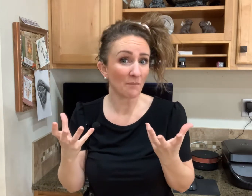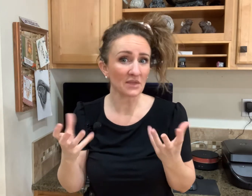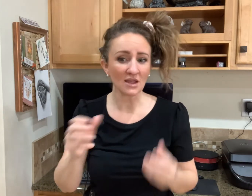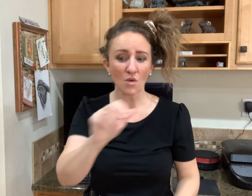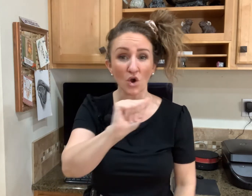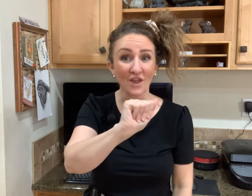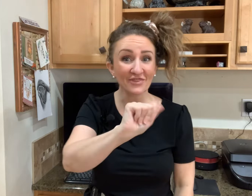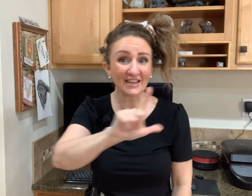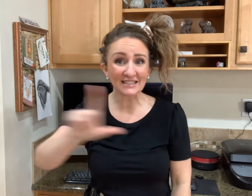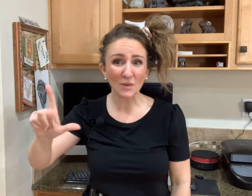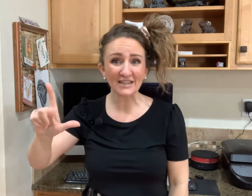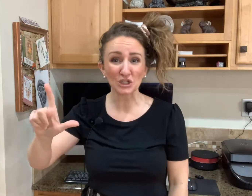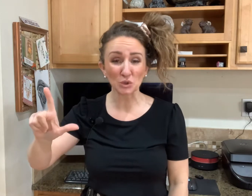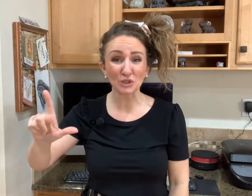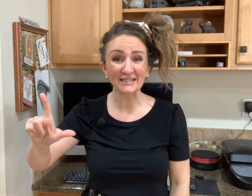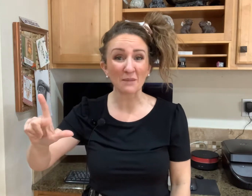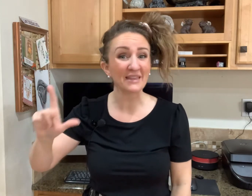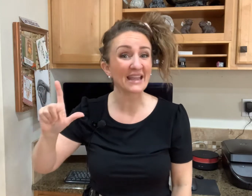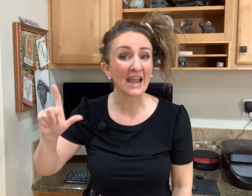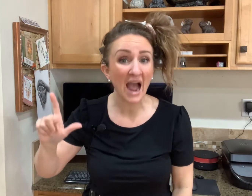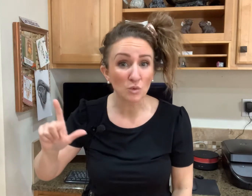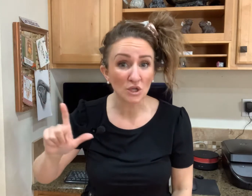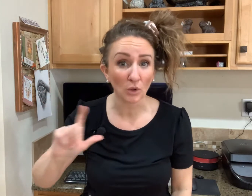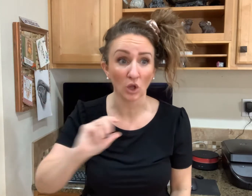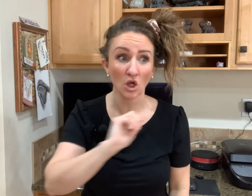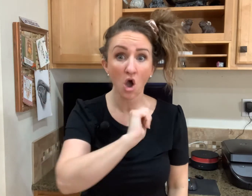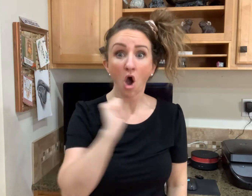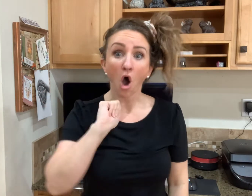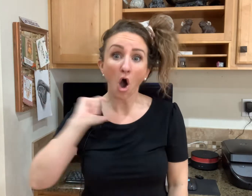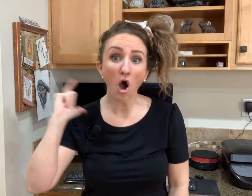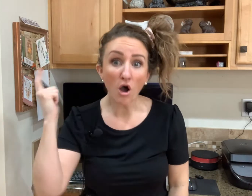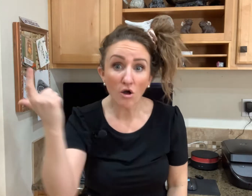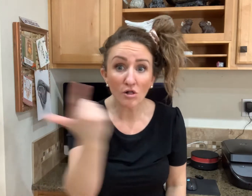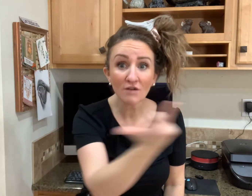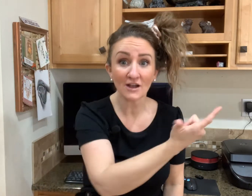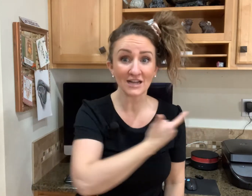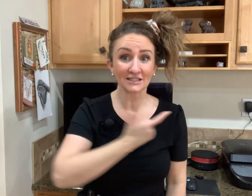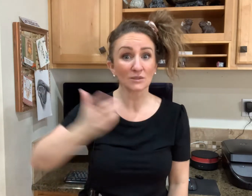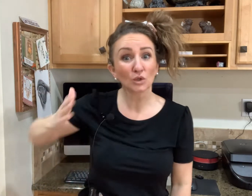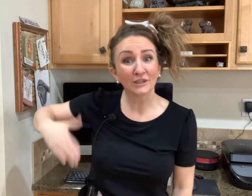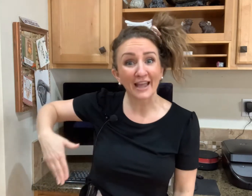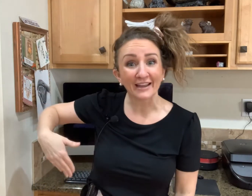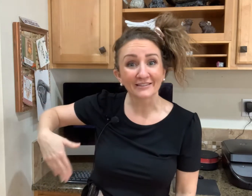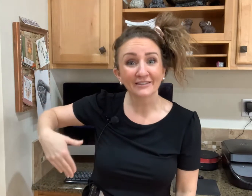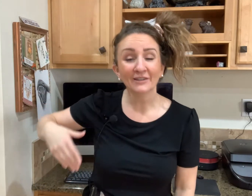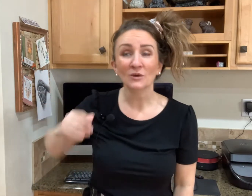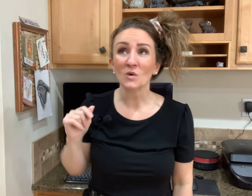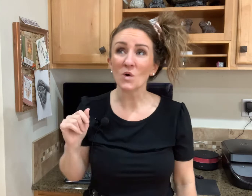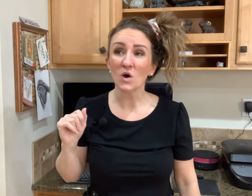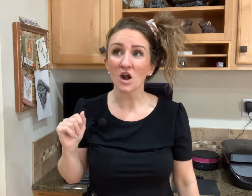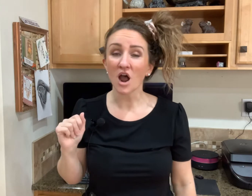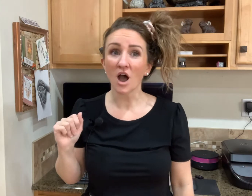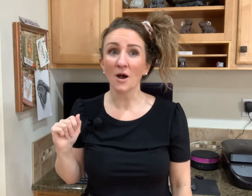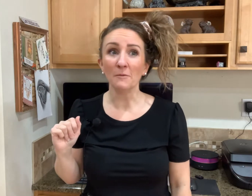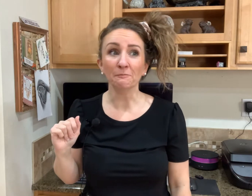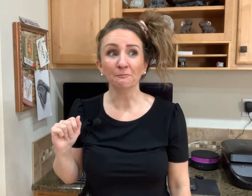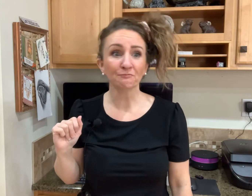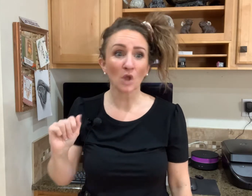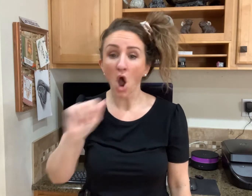something, where this one is usually something countable. All of us were late, or